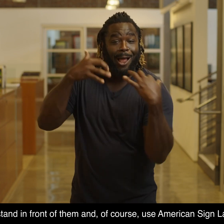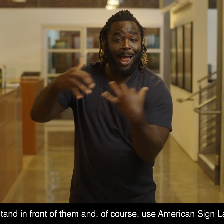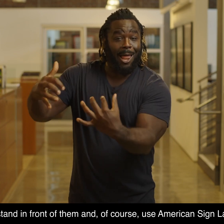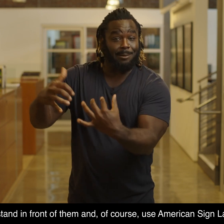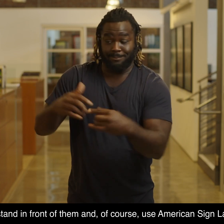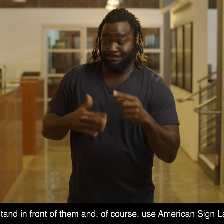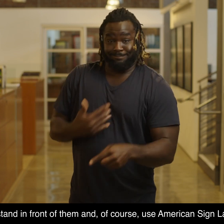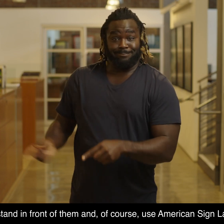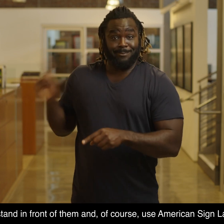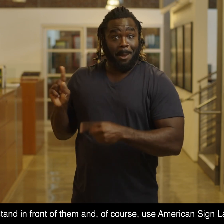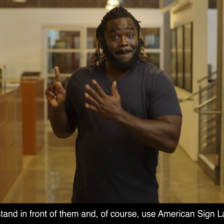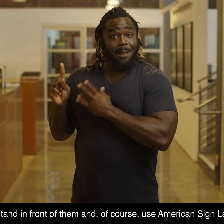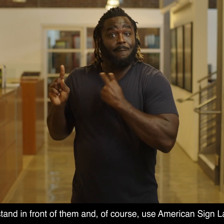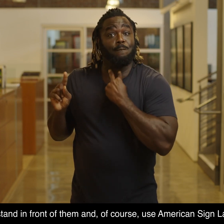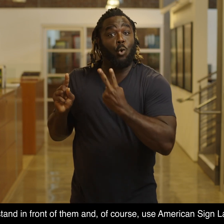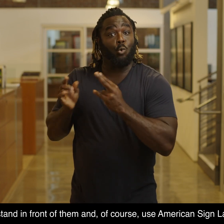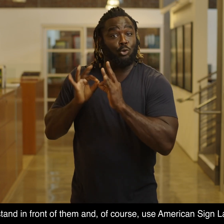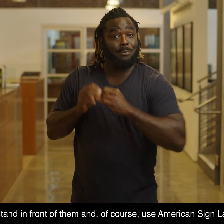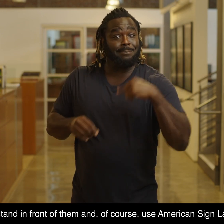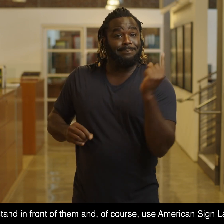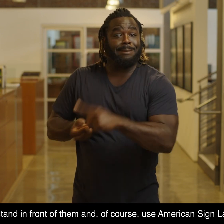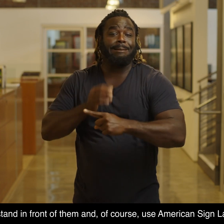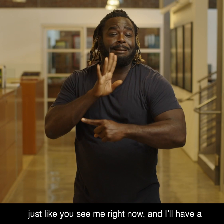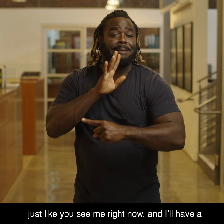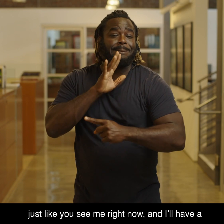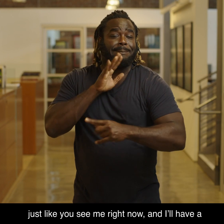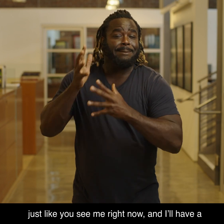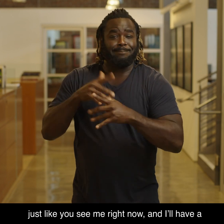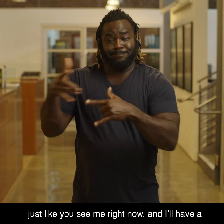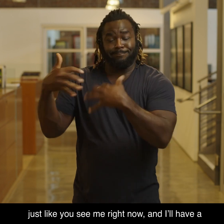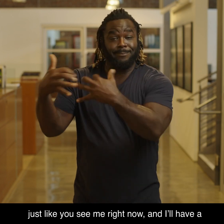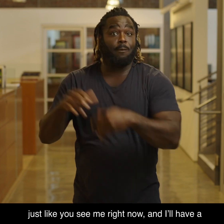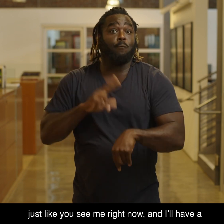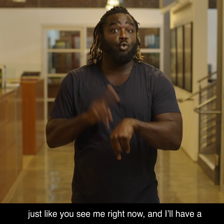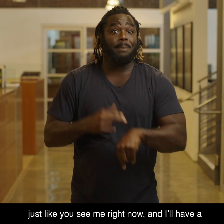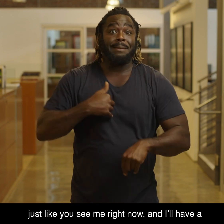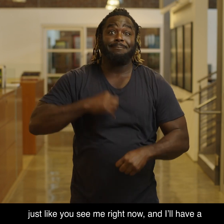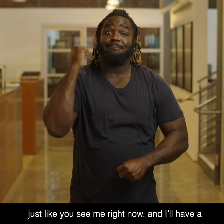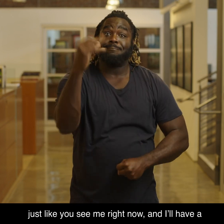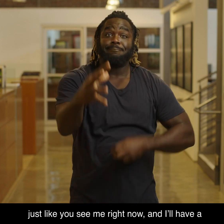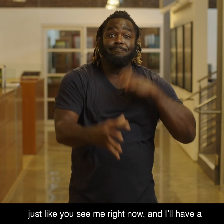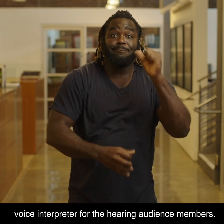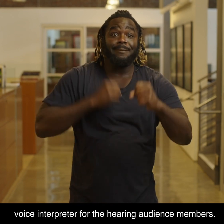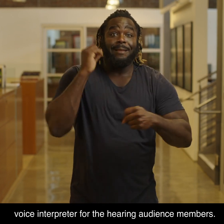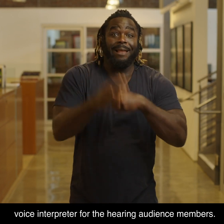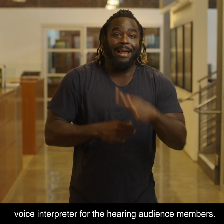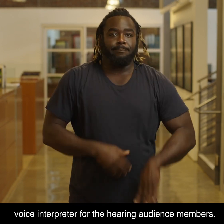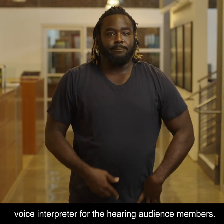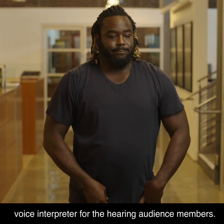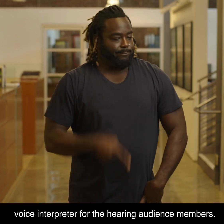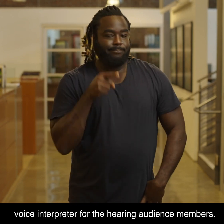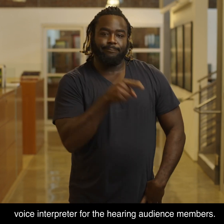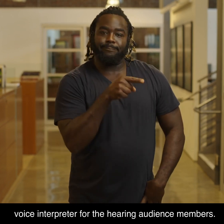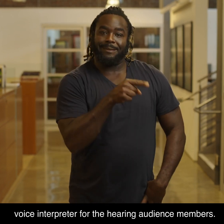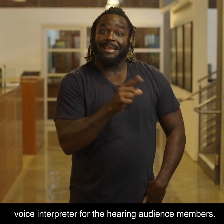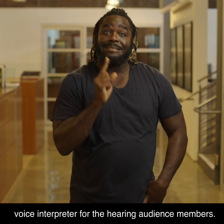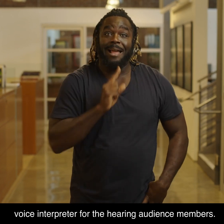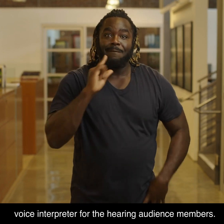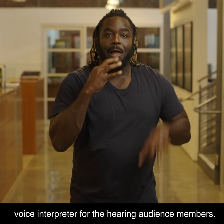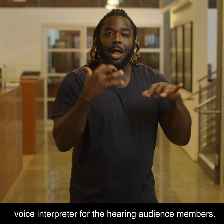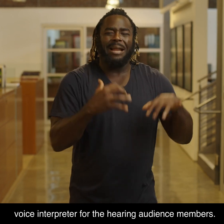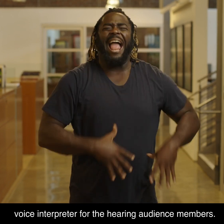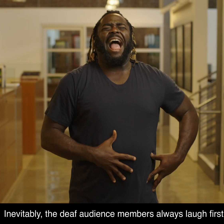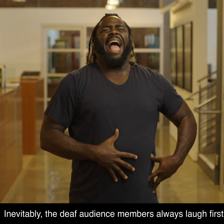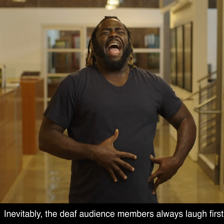front of them and, of course, use American Sign Language just like you see me right now, and I'll have a voice interpreter for the hearing